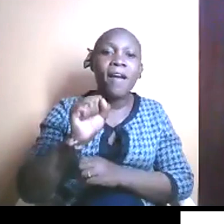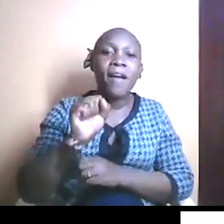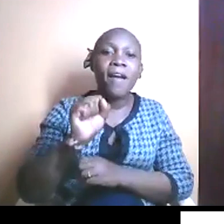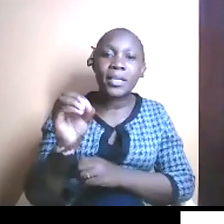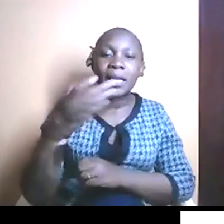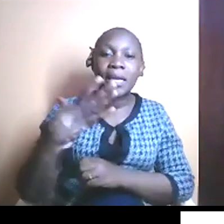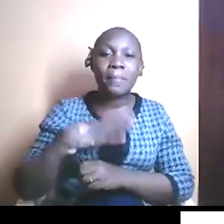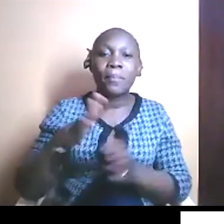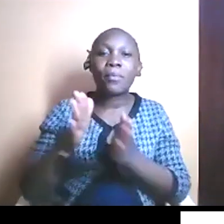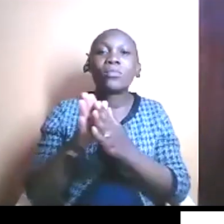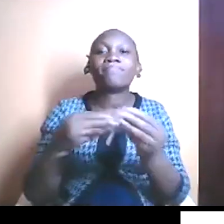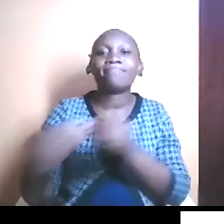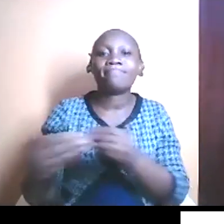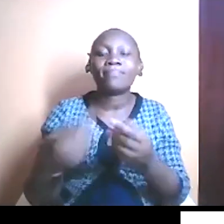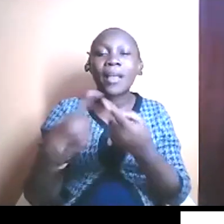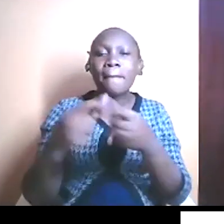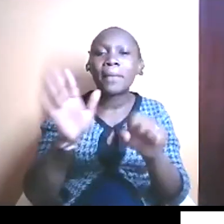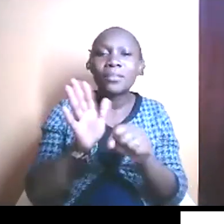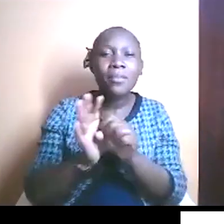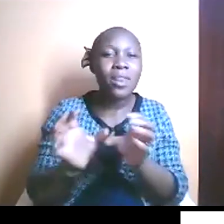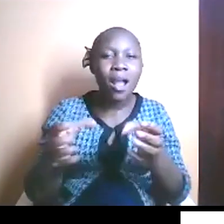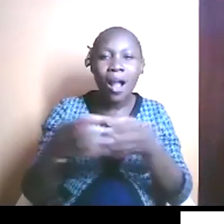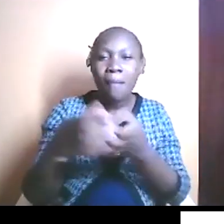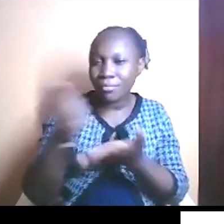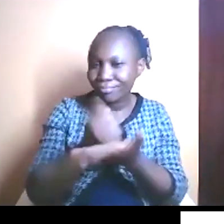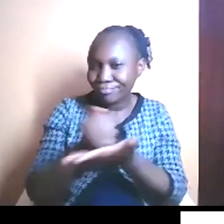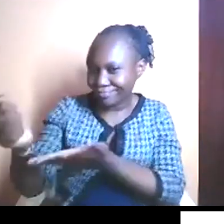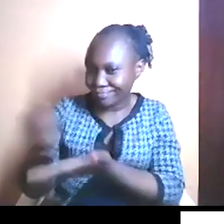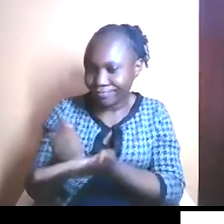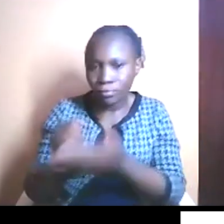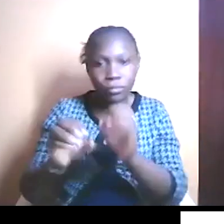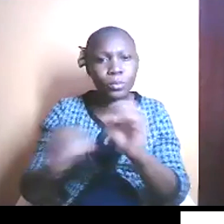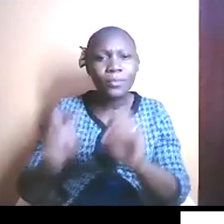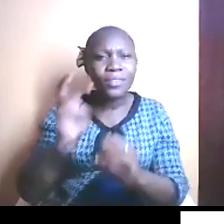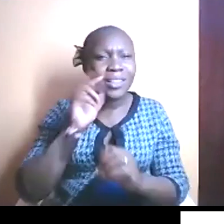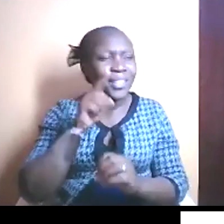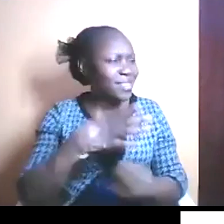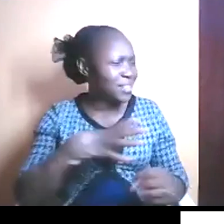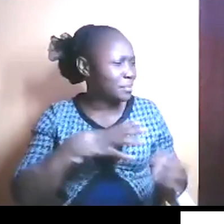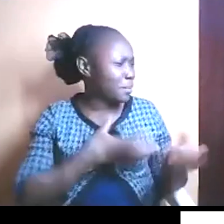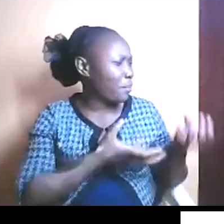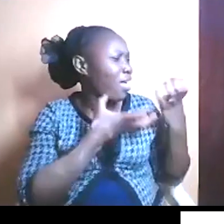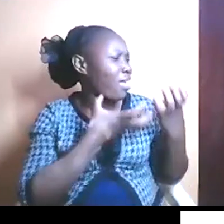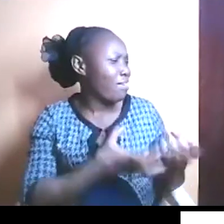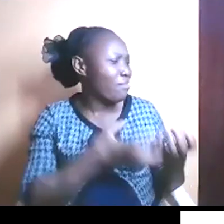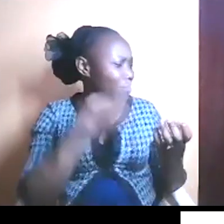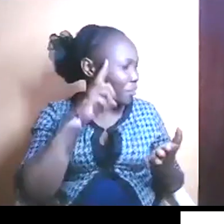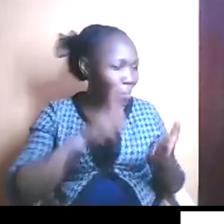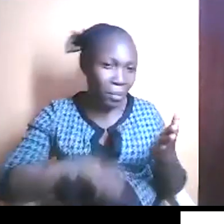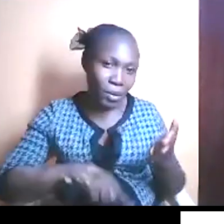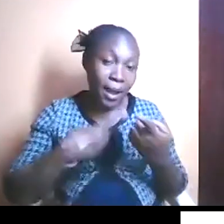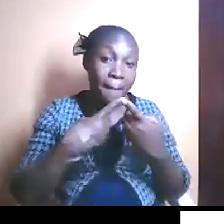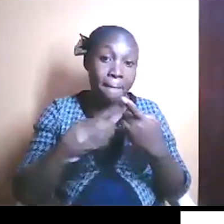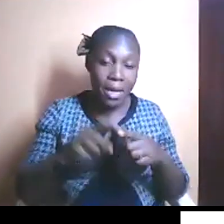companies will not employ people with disabilities. They see them as an inconvenience. So remember, it is